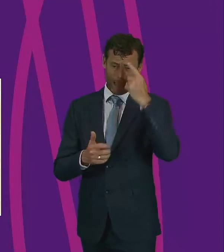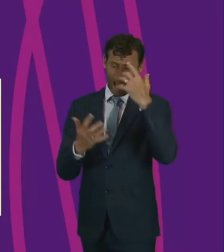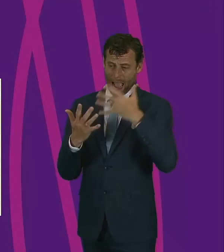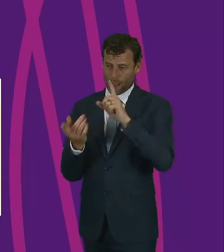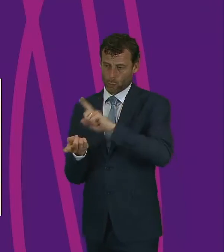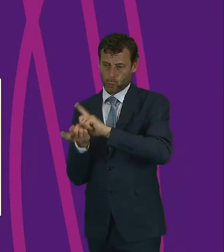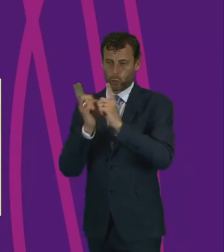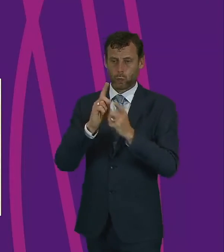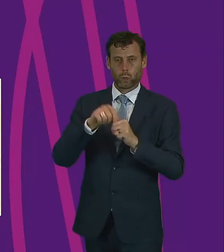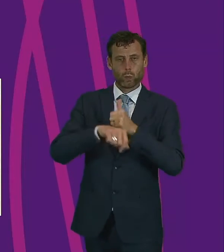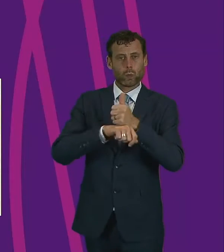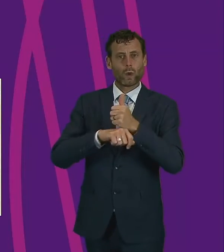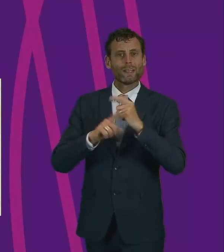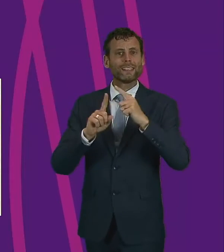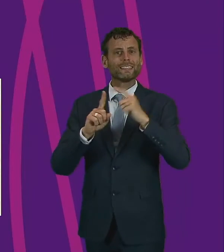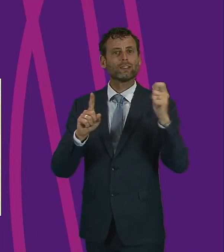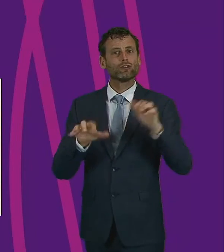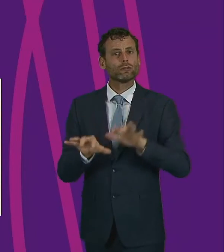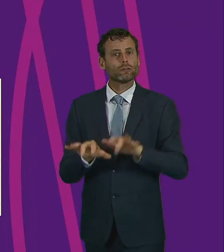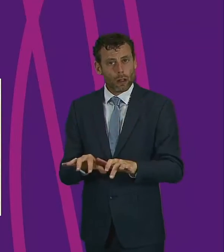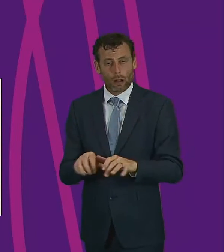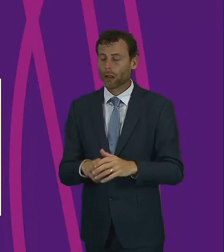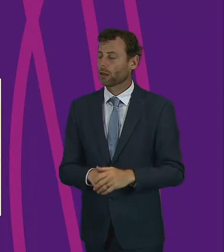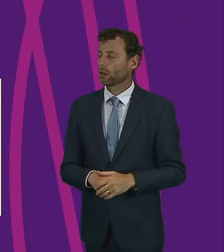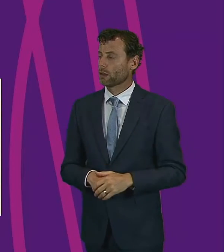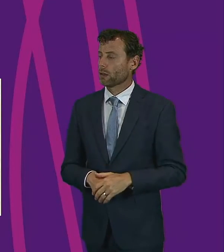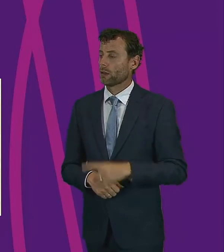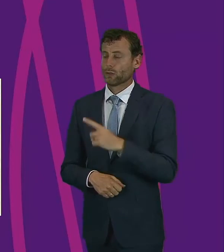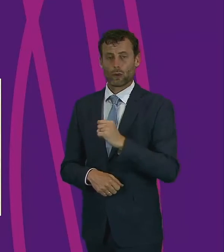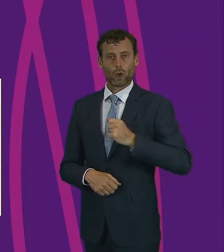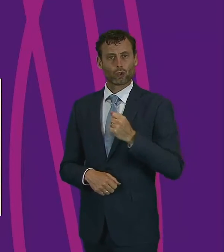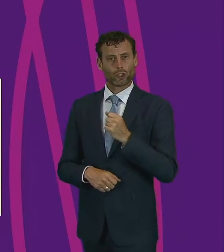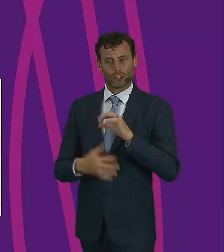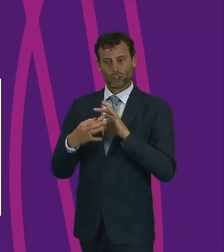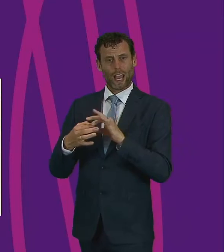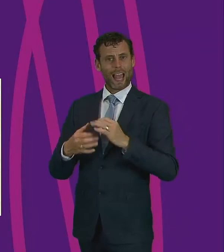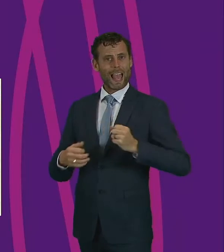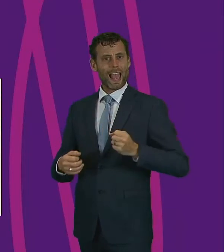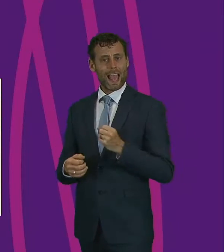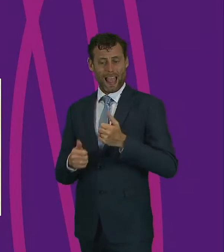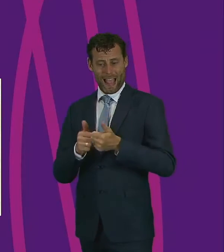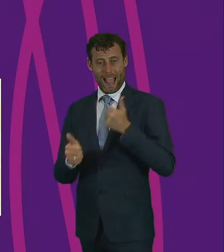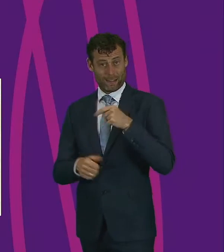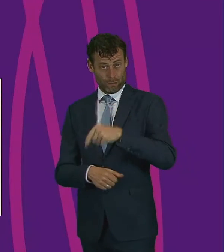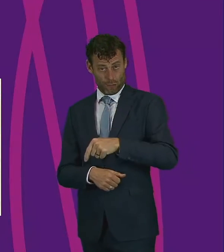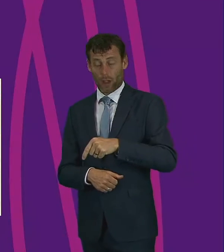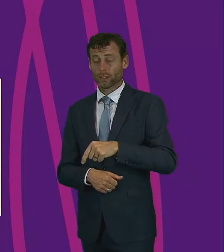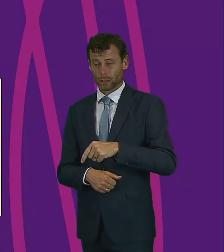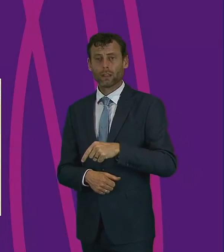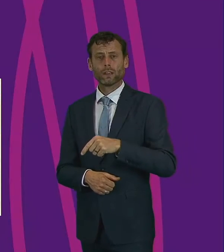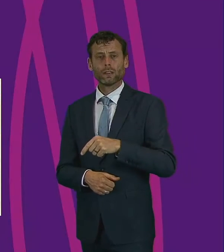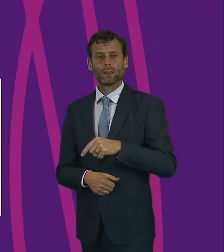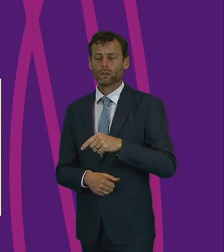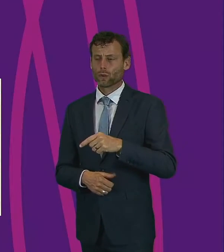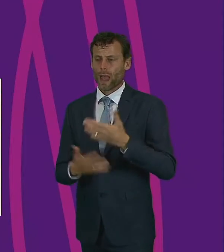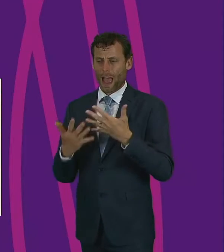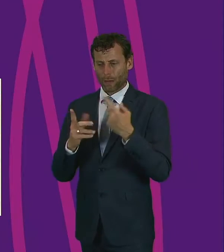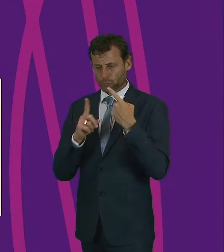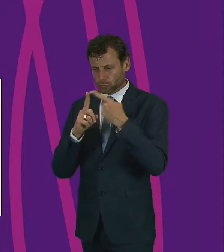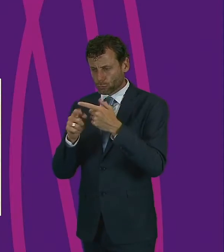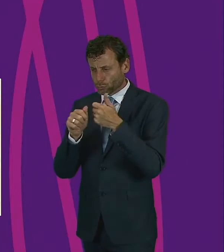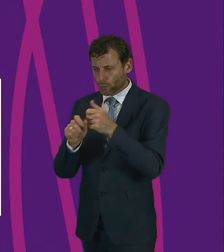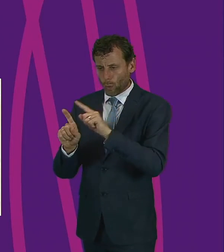South of Scotland Enterprise Partnership has continued to build its capacity, engaging with stakeholders since its launch in April to provide targeted support